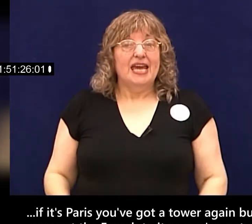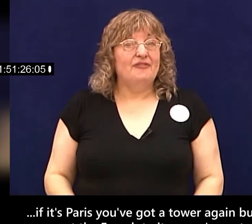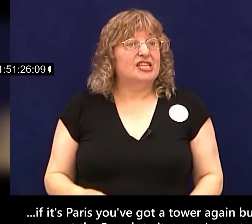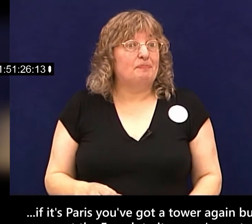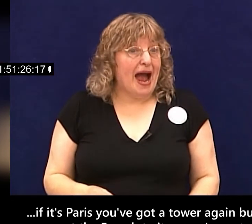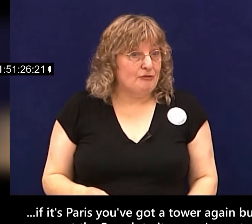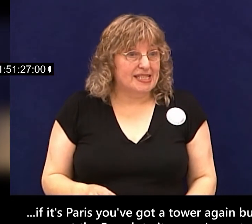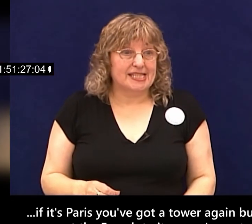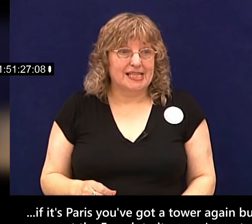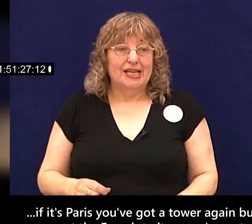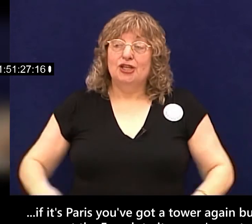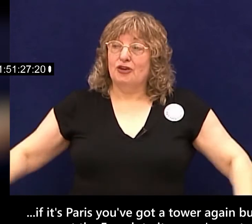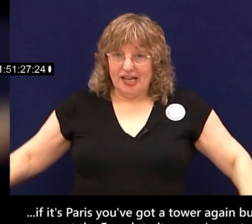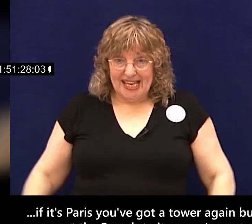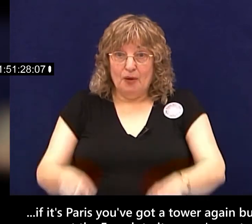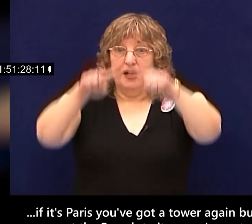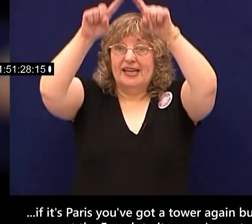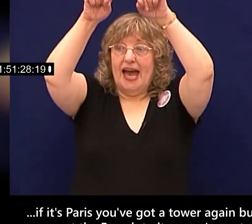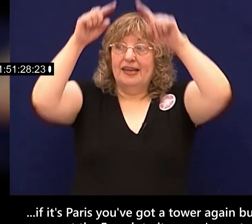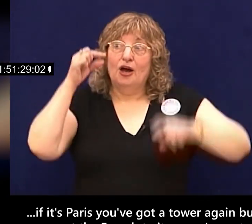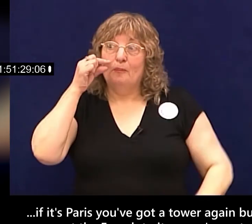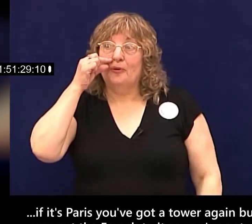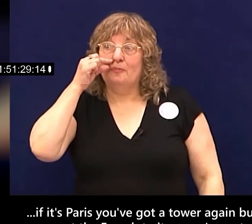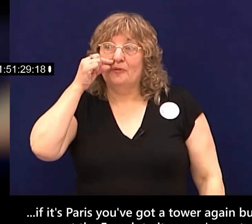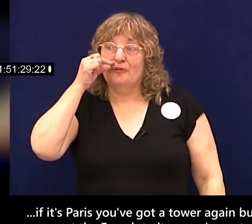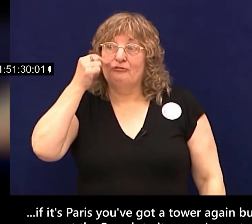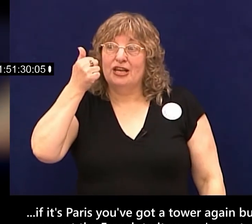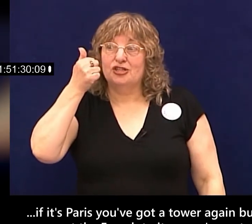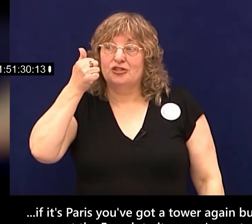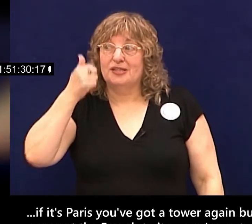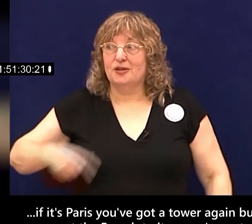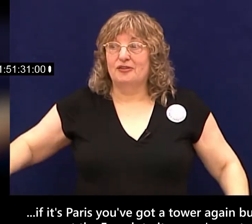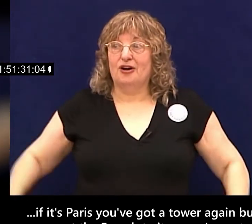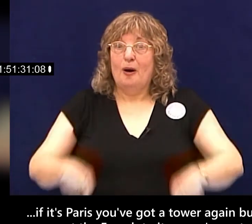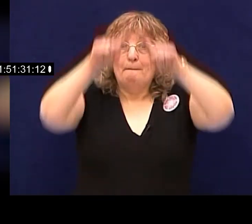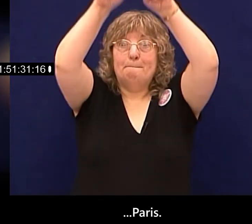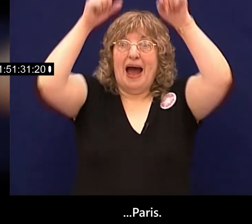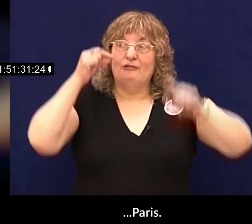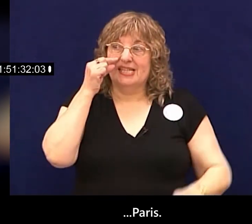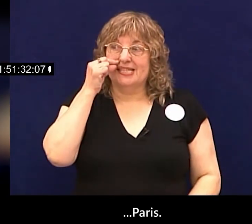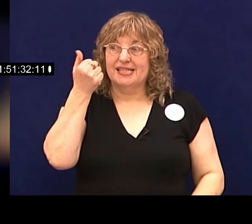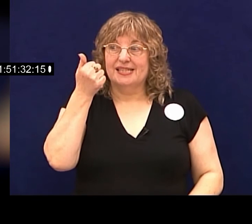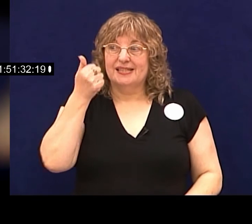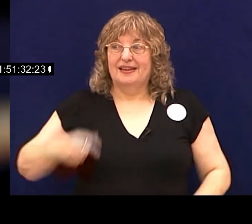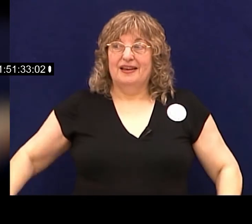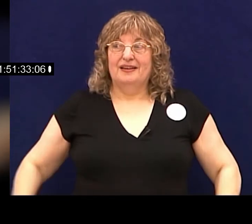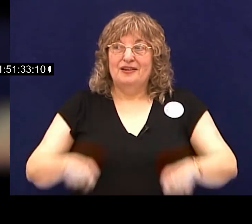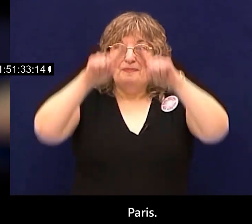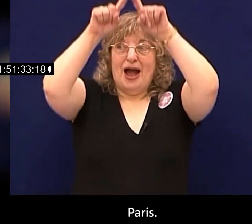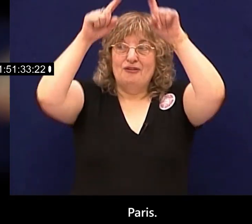it's Paris, you've got a tower again, but you put the French to it, so you've got Paris.